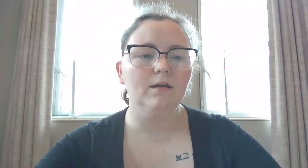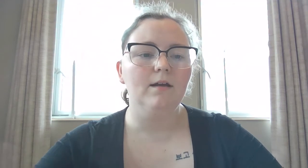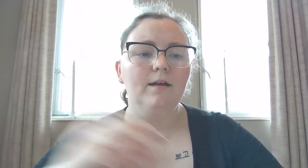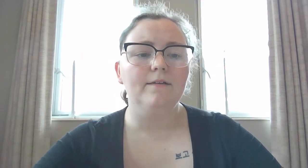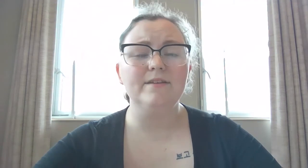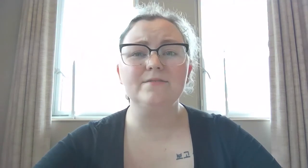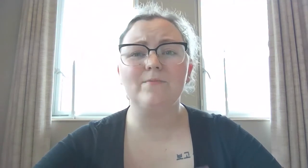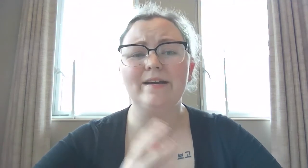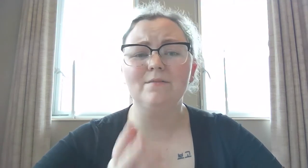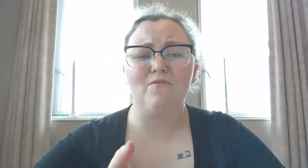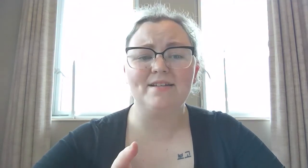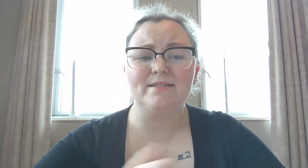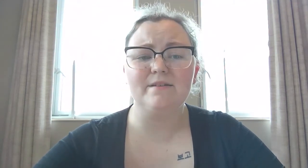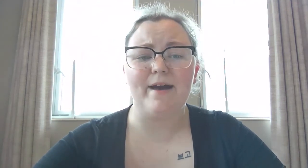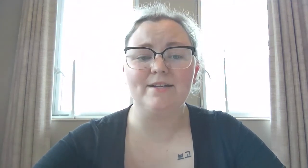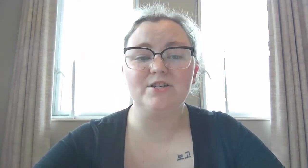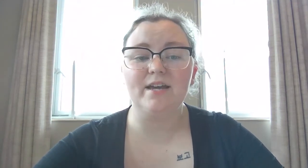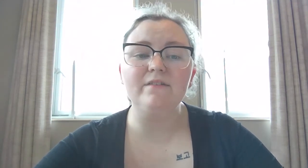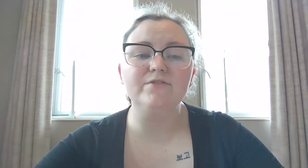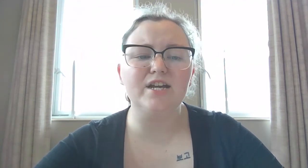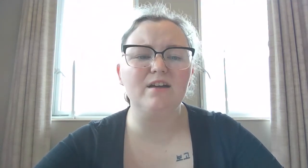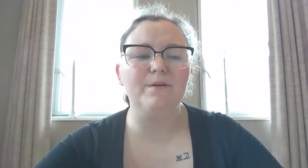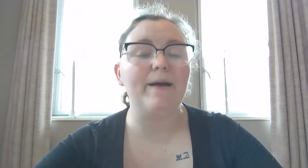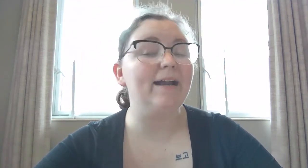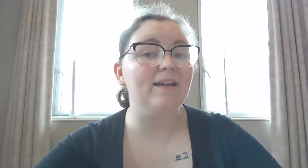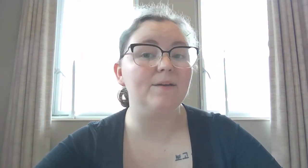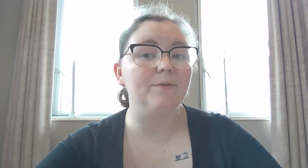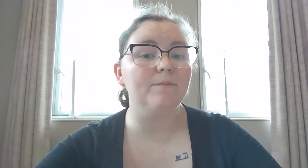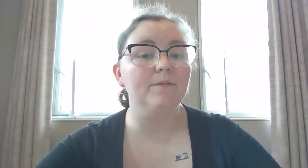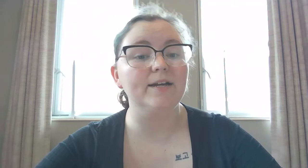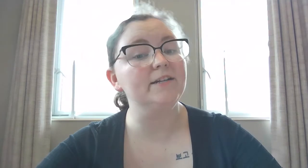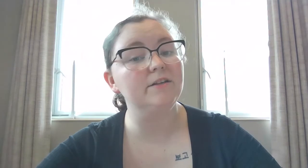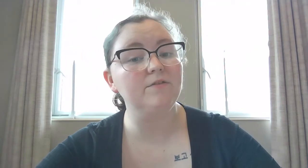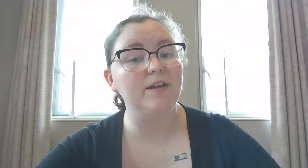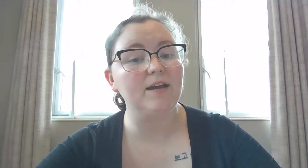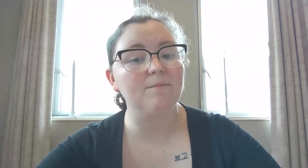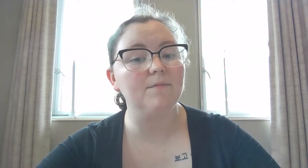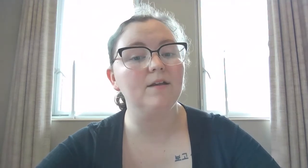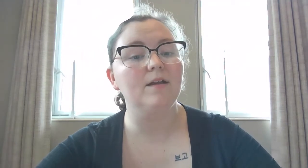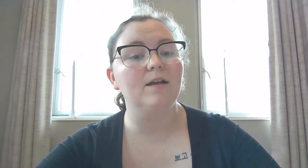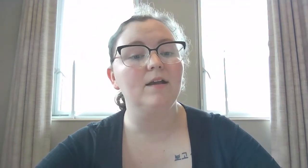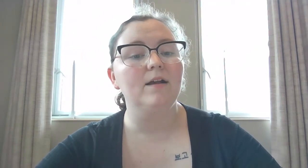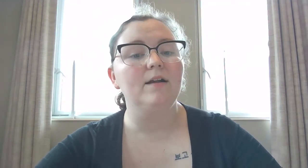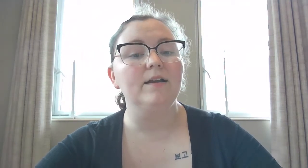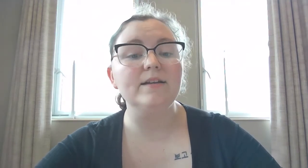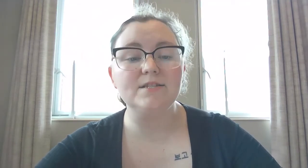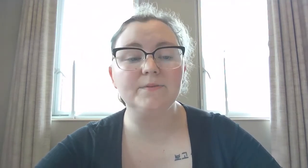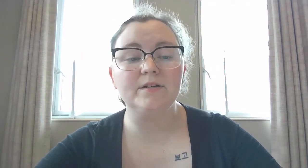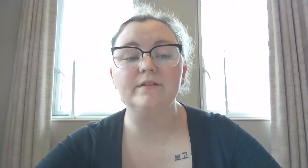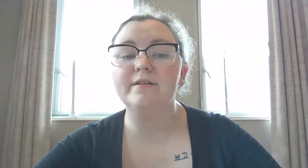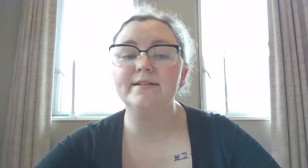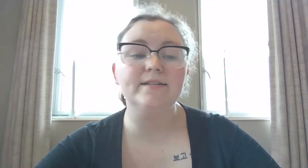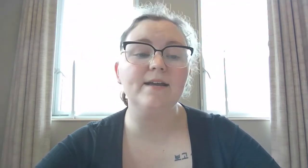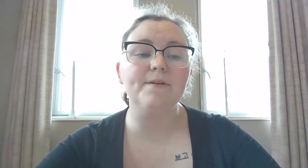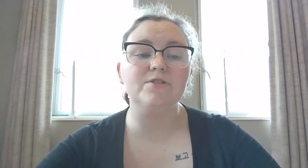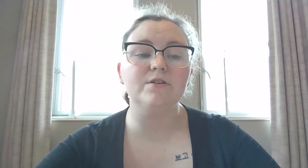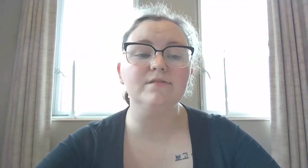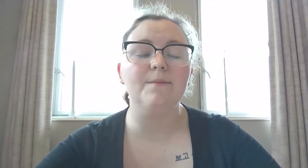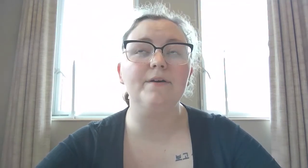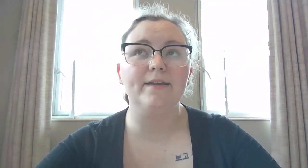This random wrestling match gave Jacob a bad hip and a new name. Israel is a name that shows up again